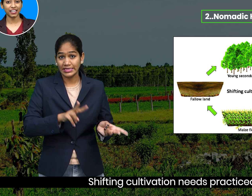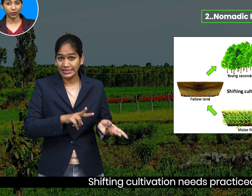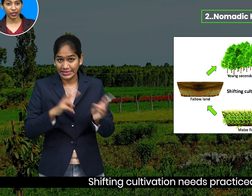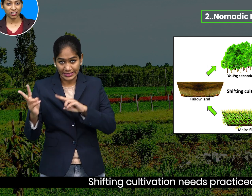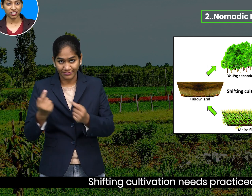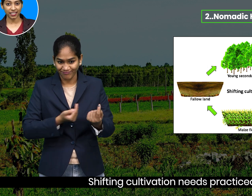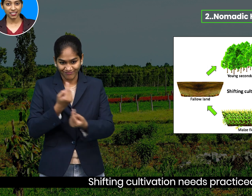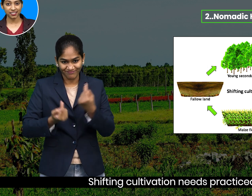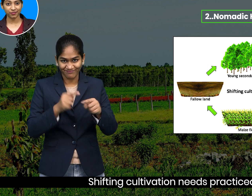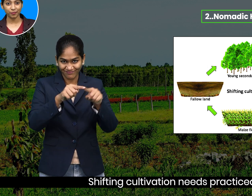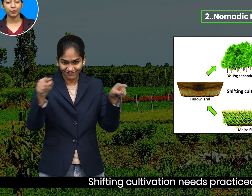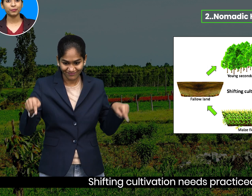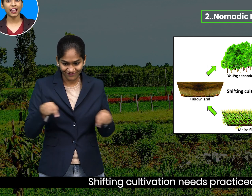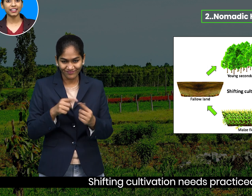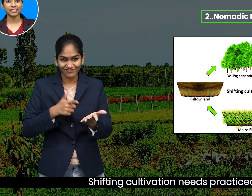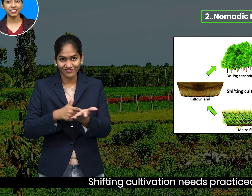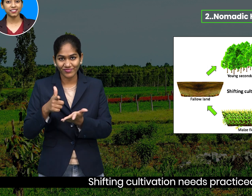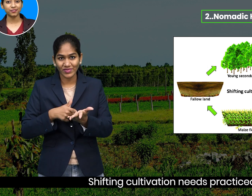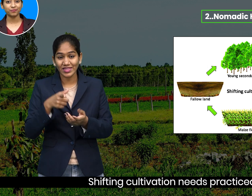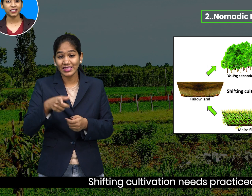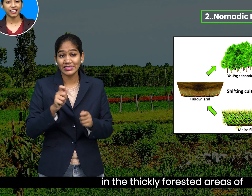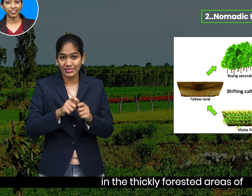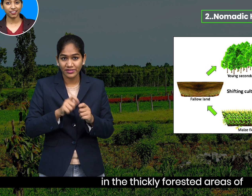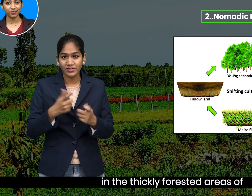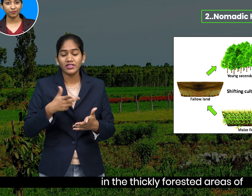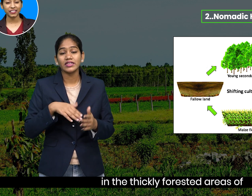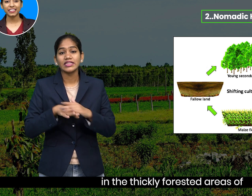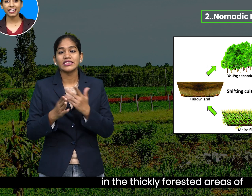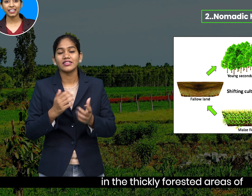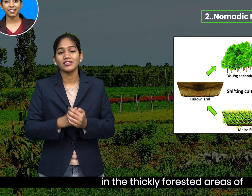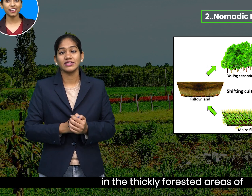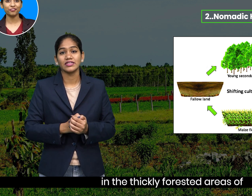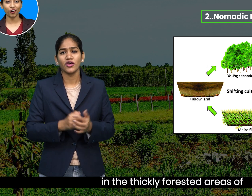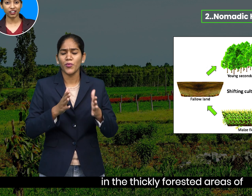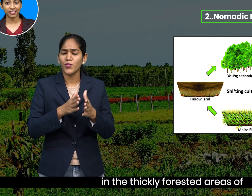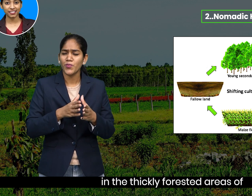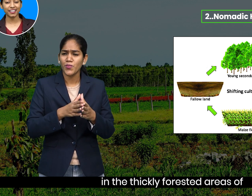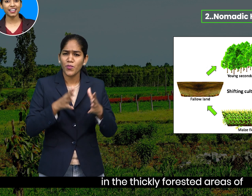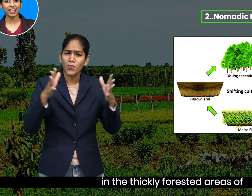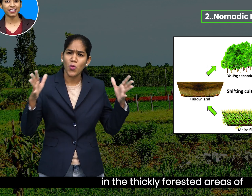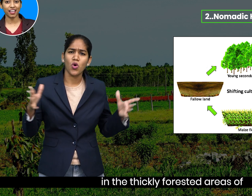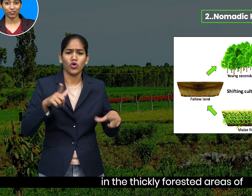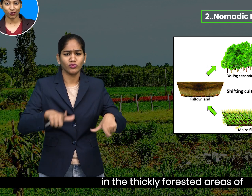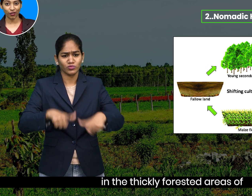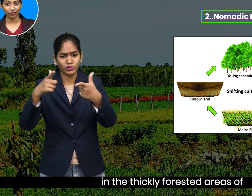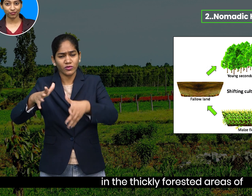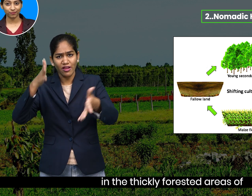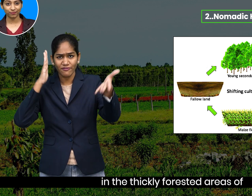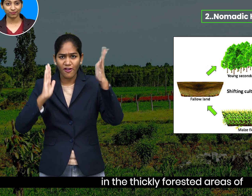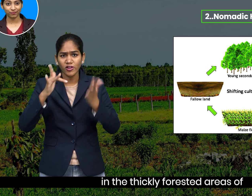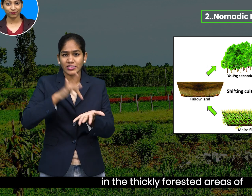Shifting cultivation is practiced in the thickly forested areas